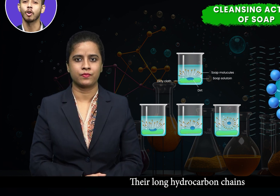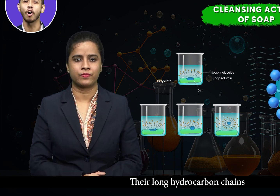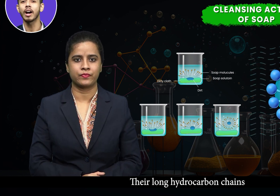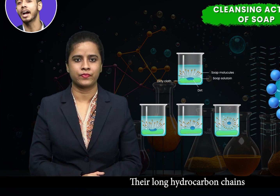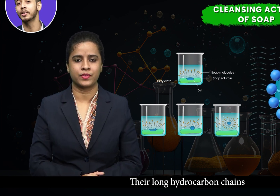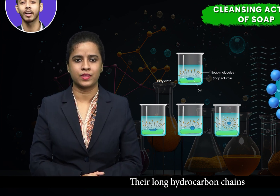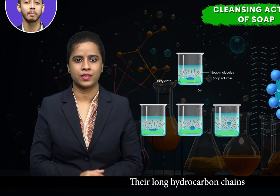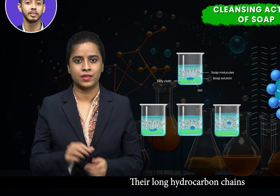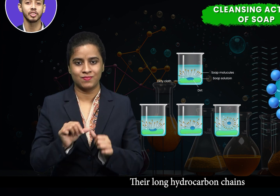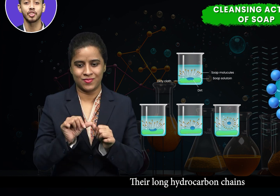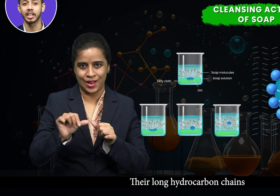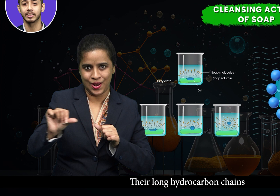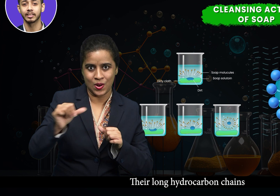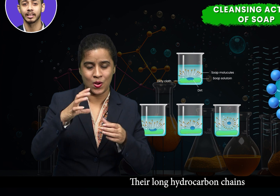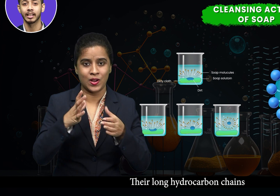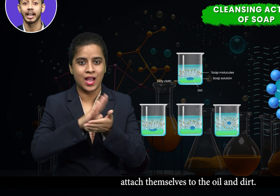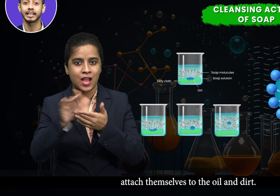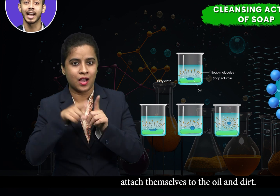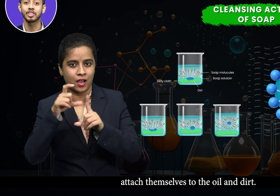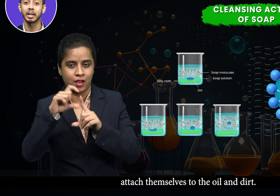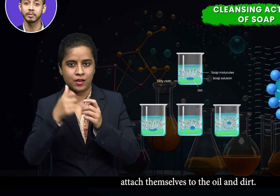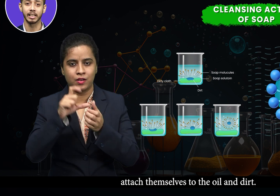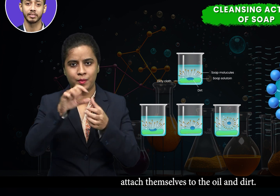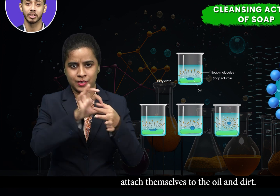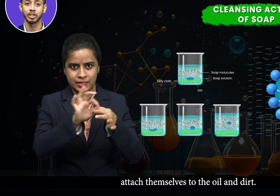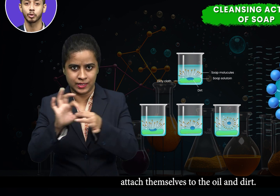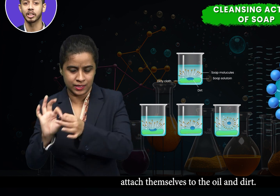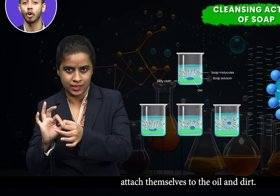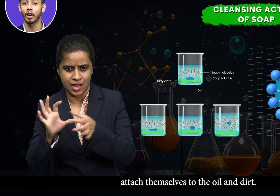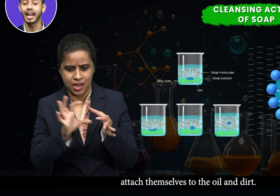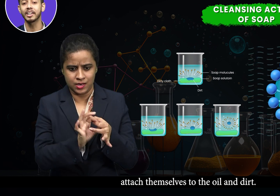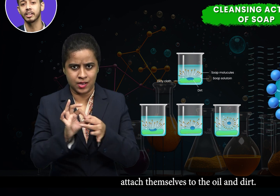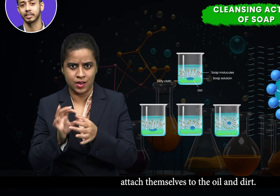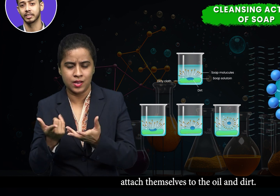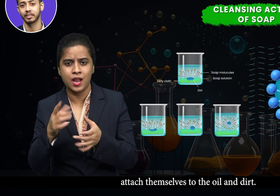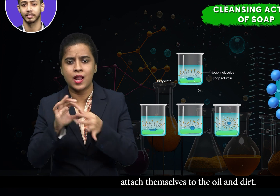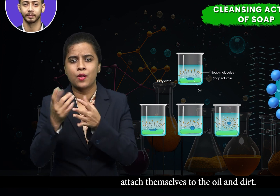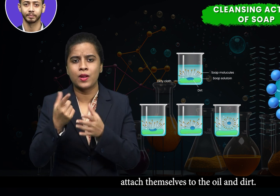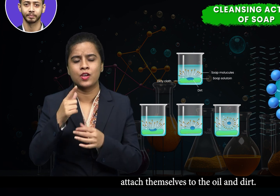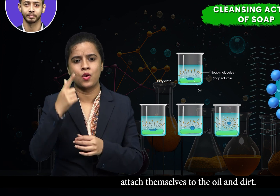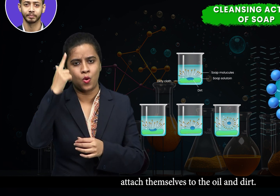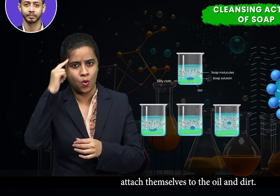Their long hydrocarbon chains attach themselves to the oil and dirt.